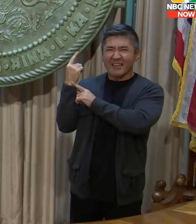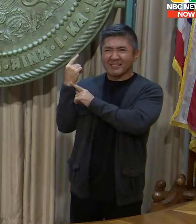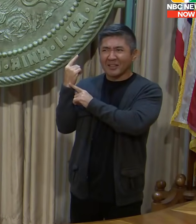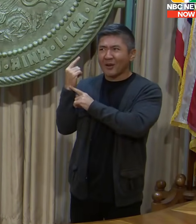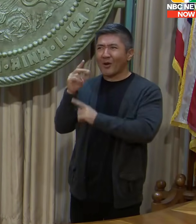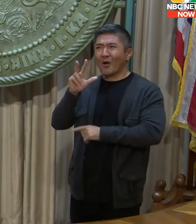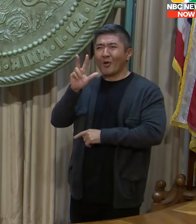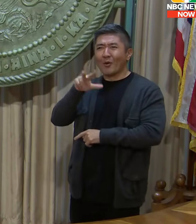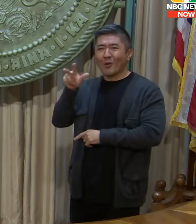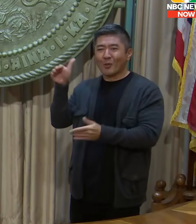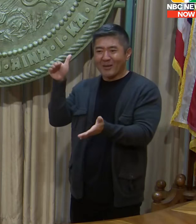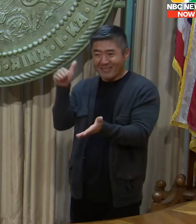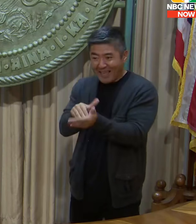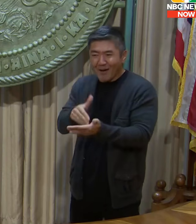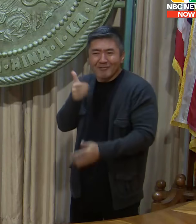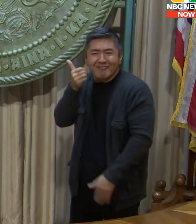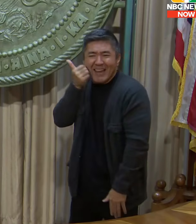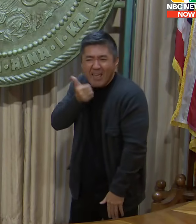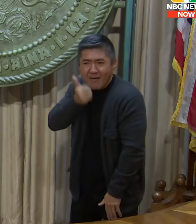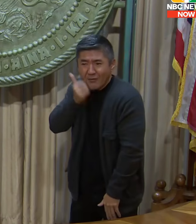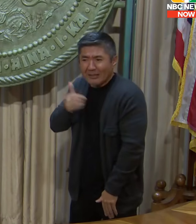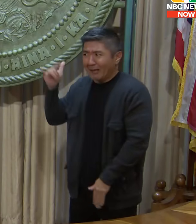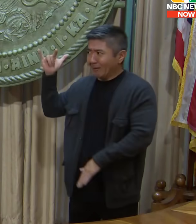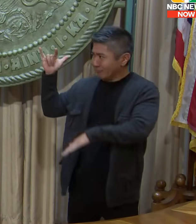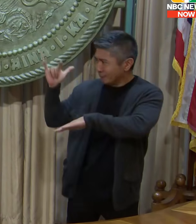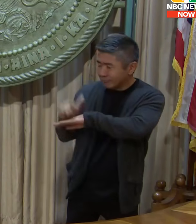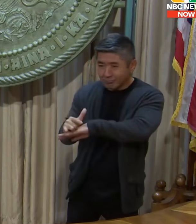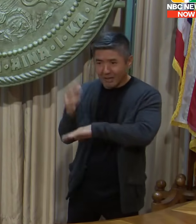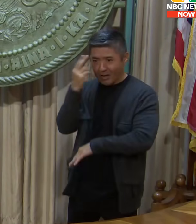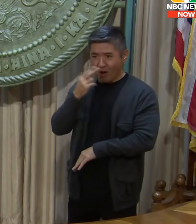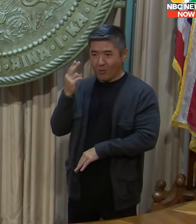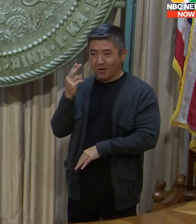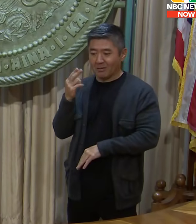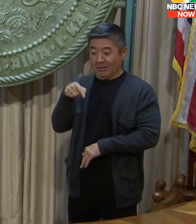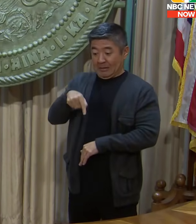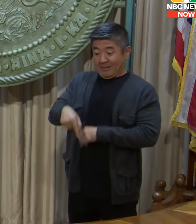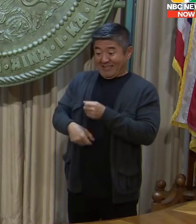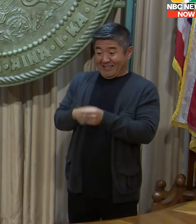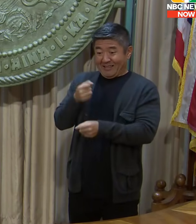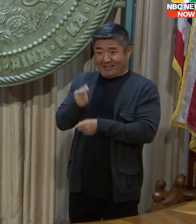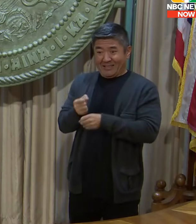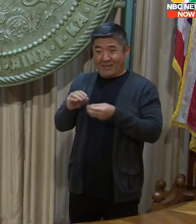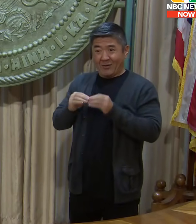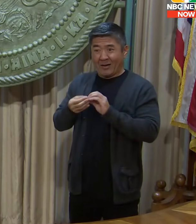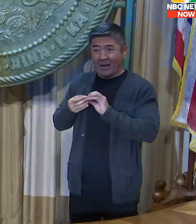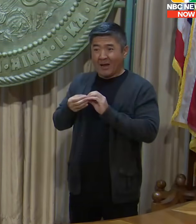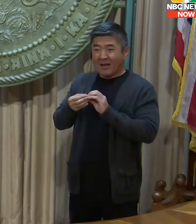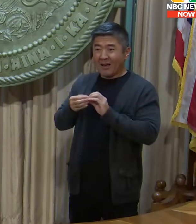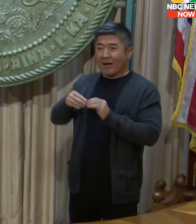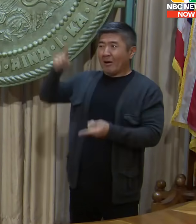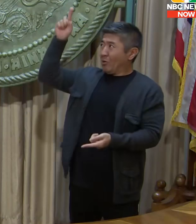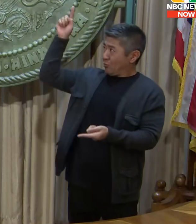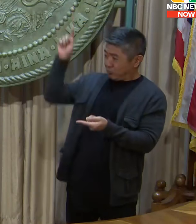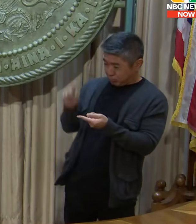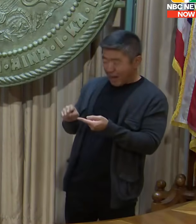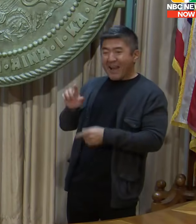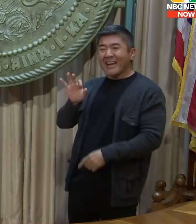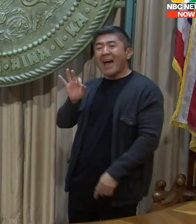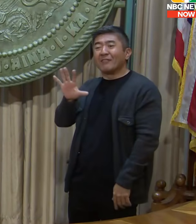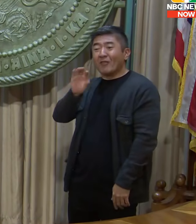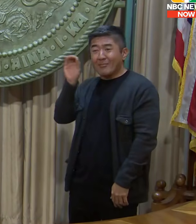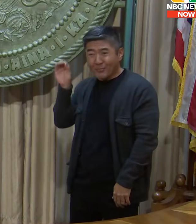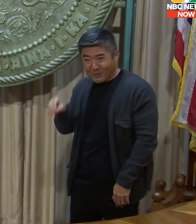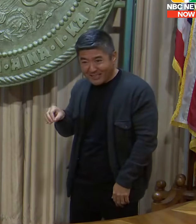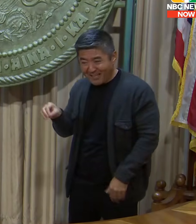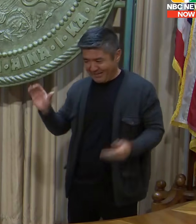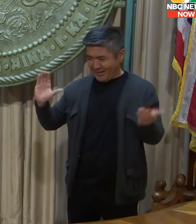33,000 people a day who were flying into the state of Hawaii. This year, however, those numbers are down more than 95% compared to last